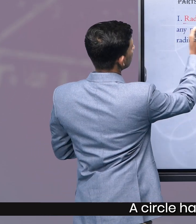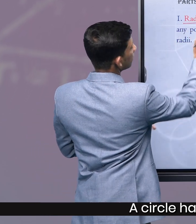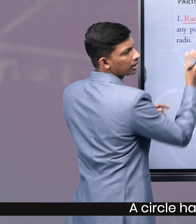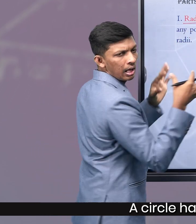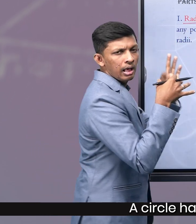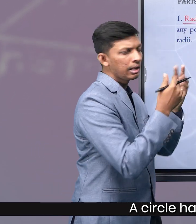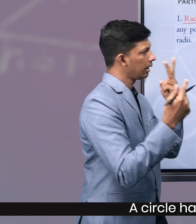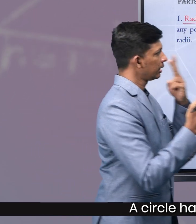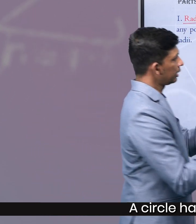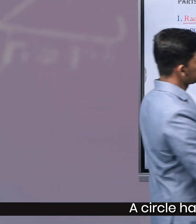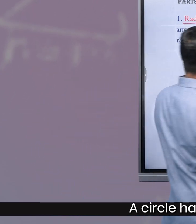radii.